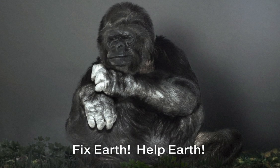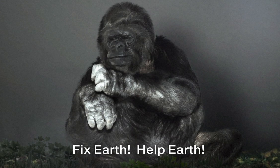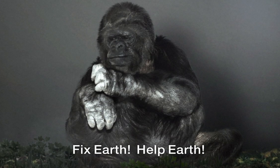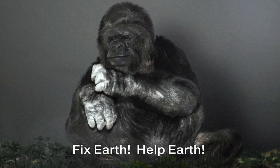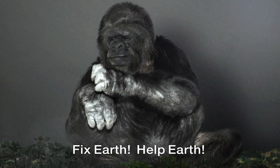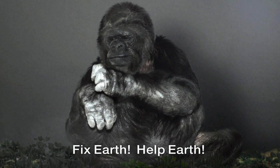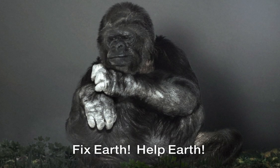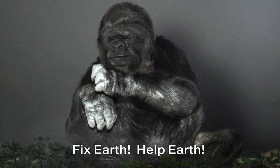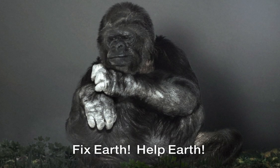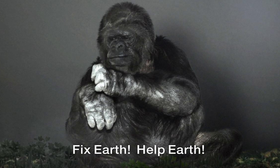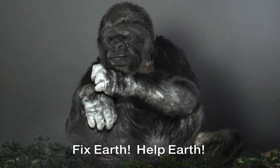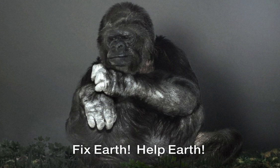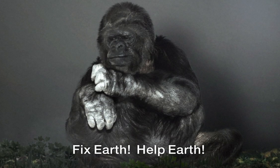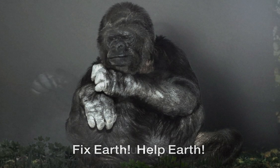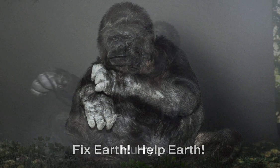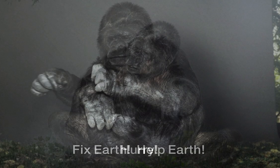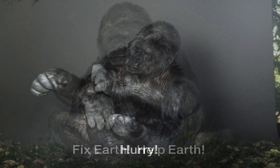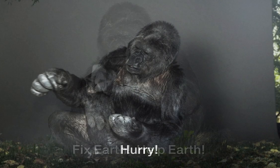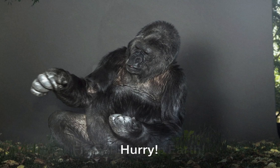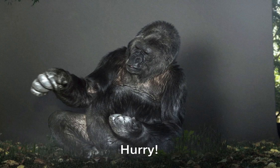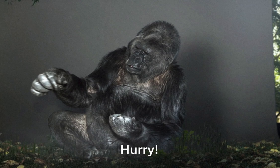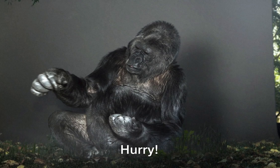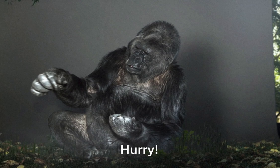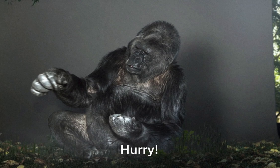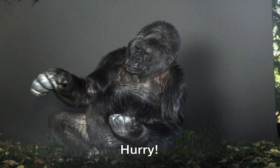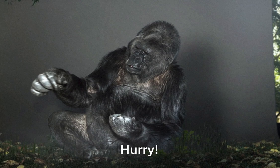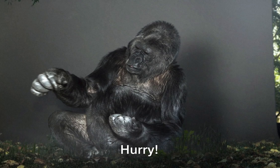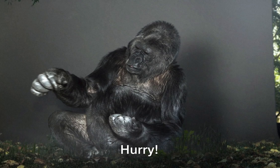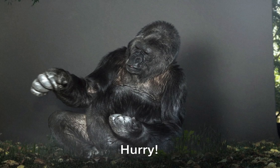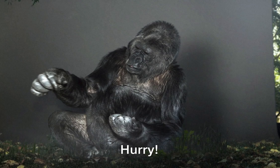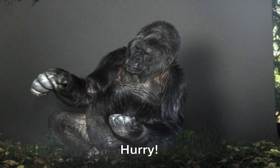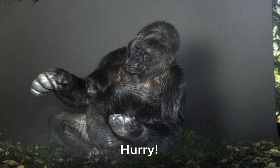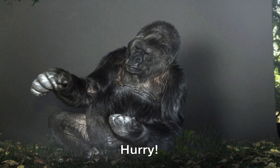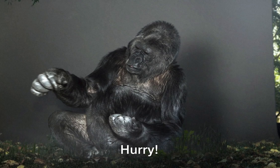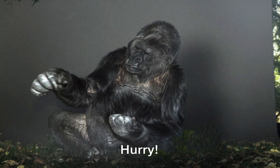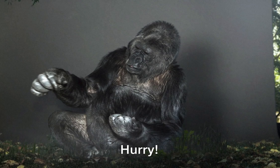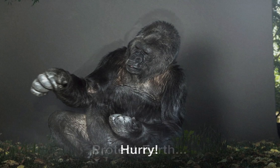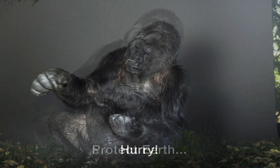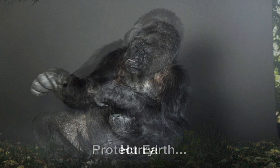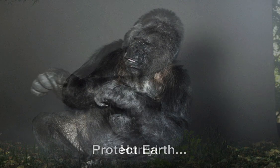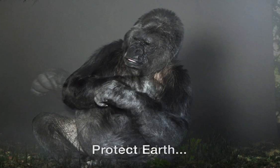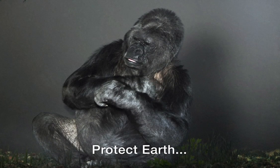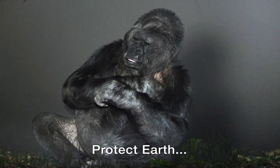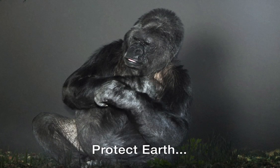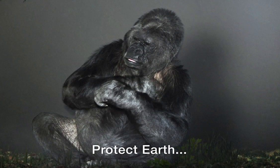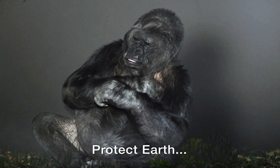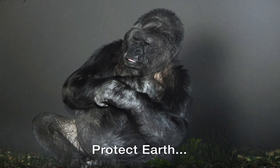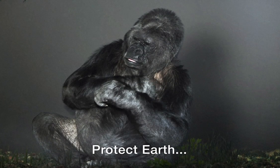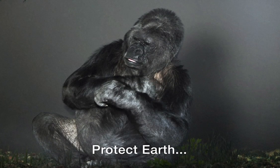today. We got to save the sea. We got to save the